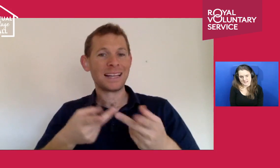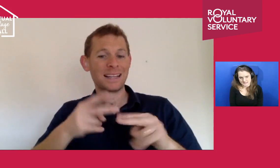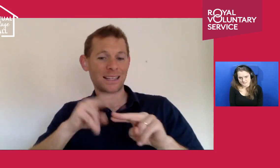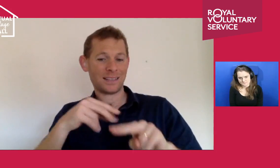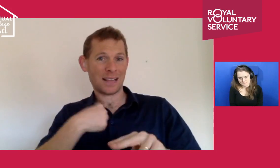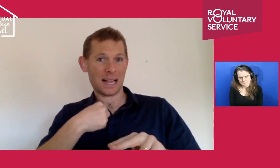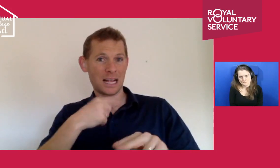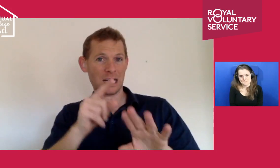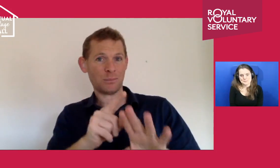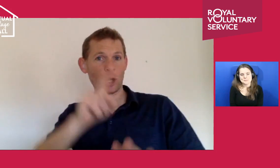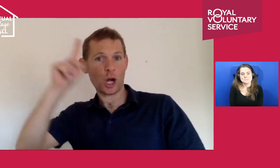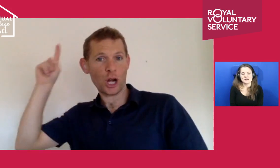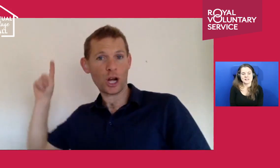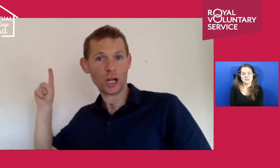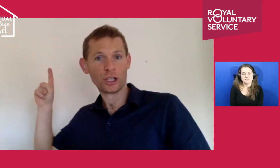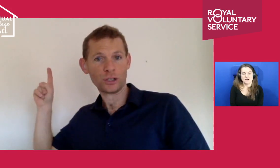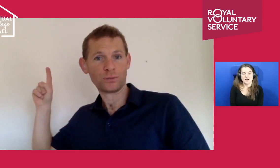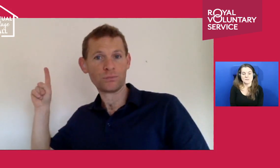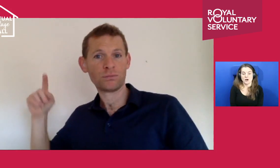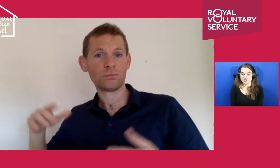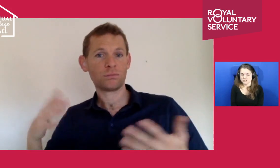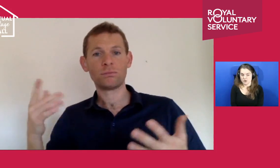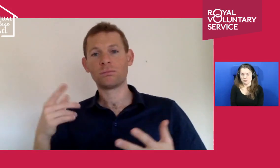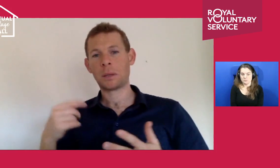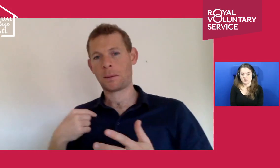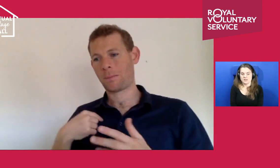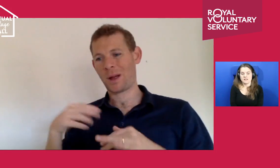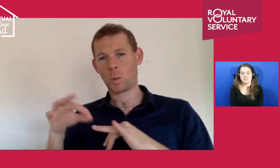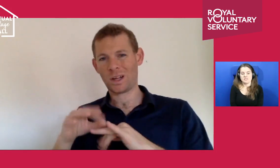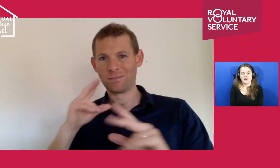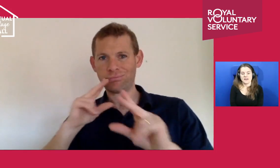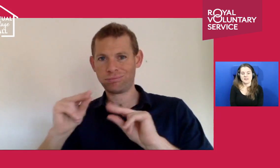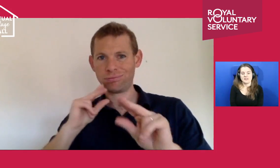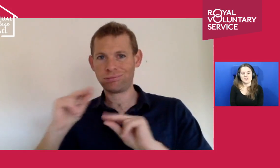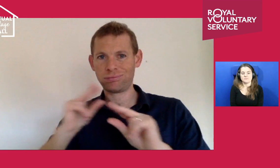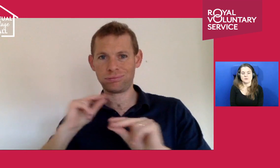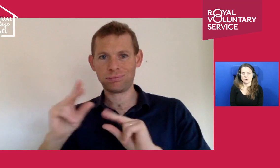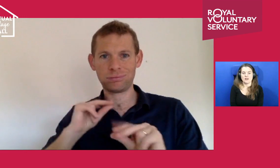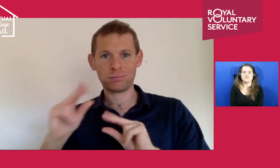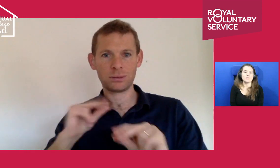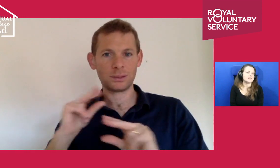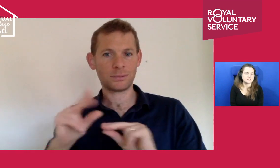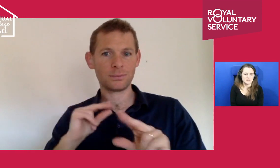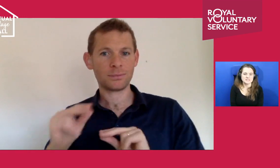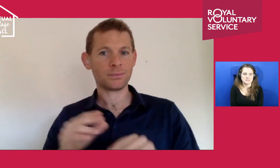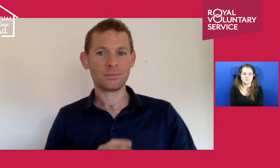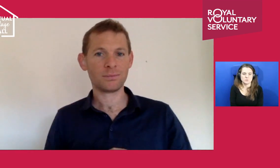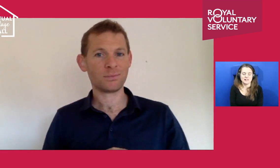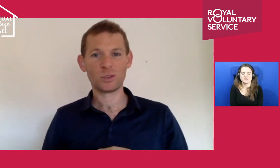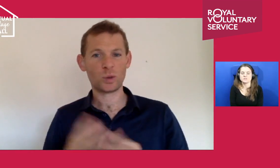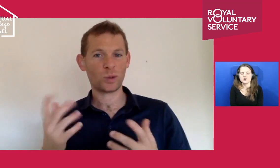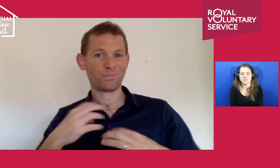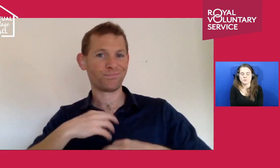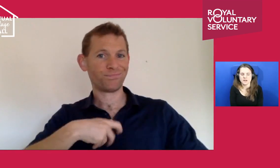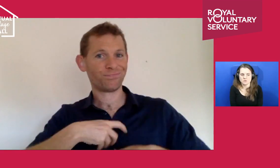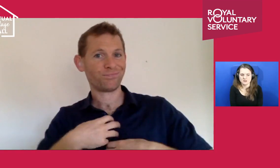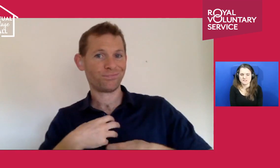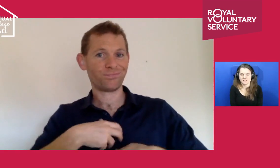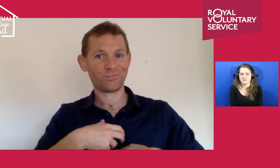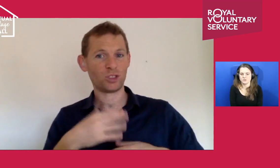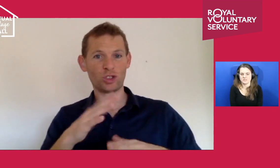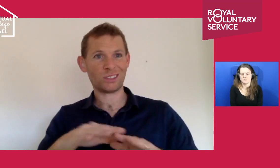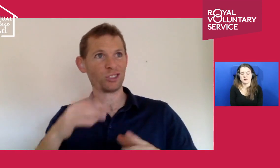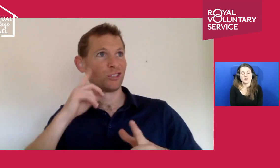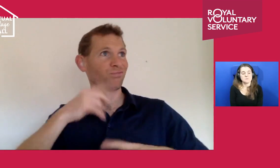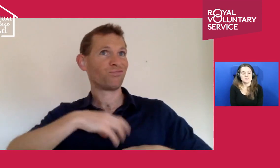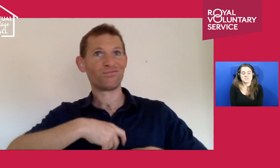do sign. But if I'm out of the room, then my wife will speak to them as well. So it's not that we only